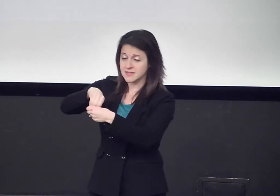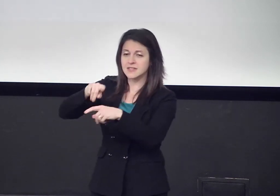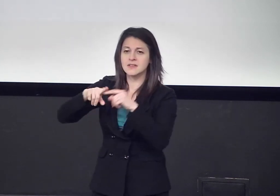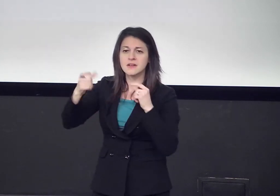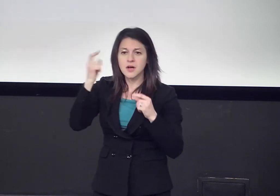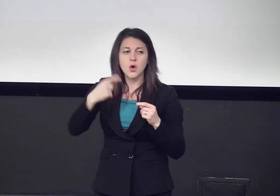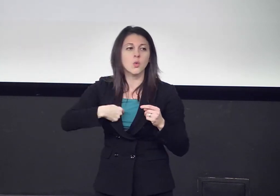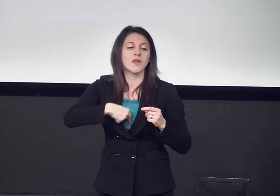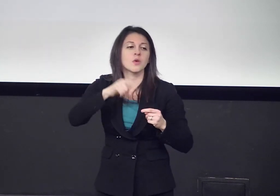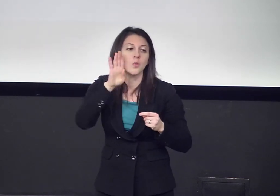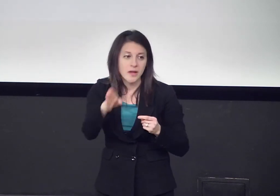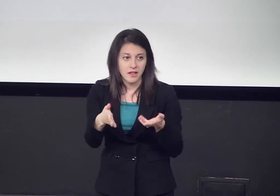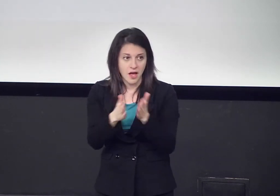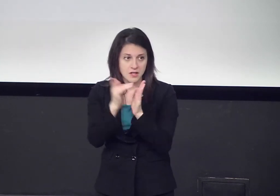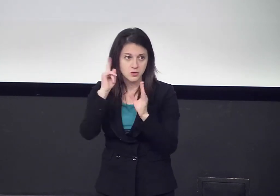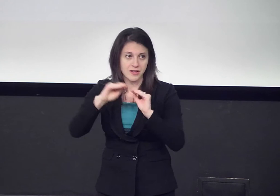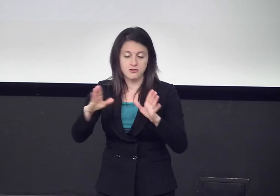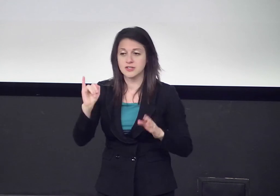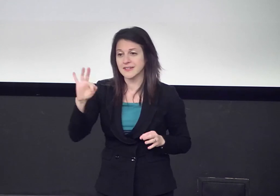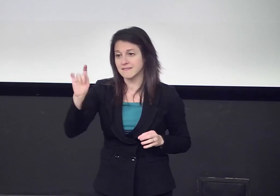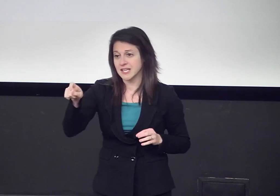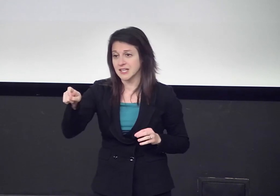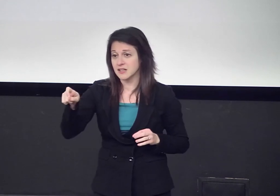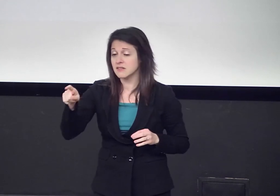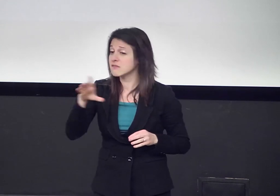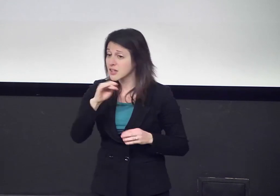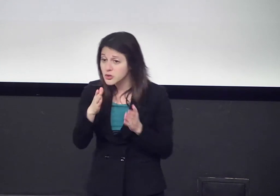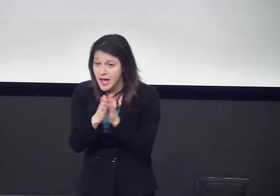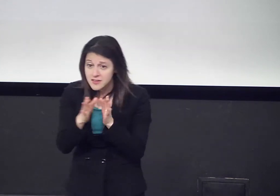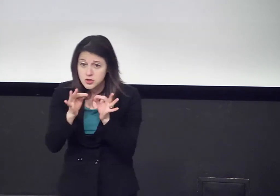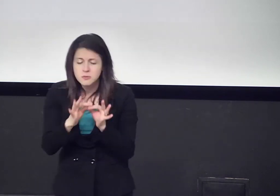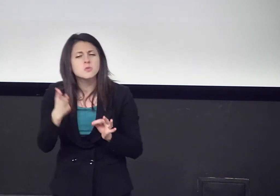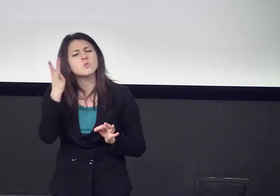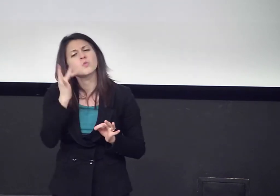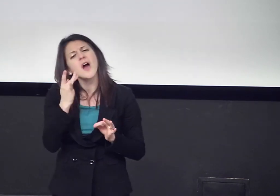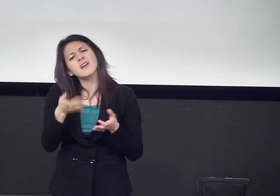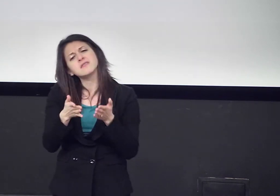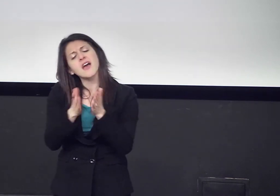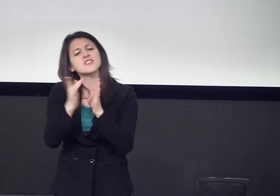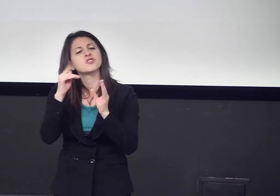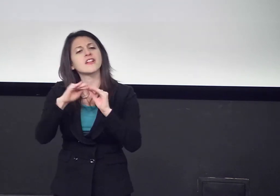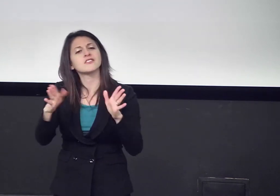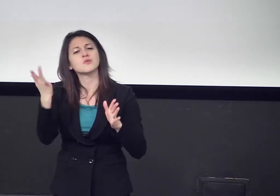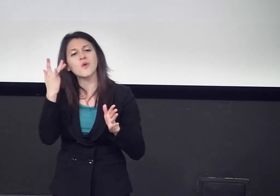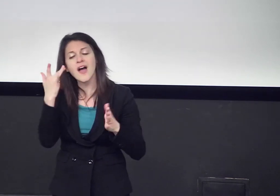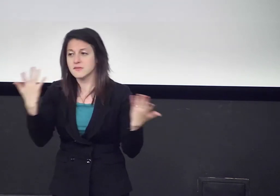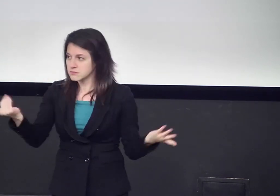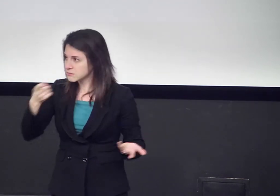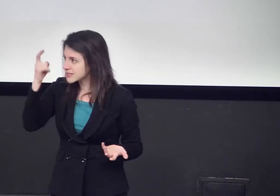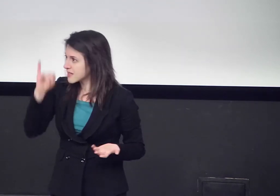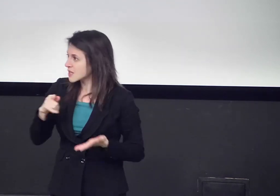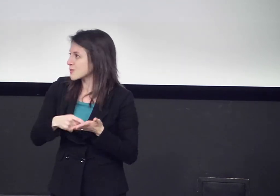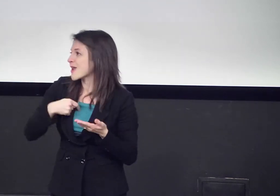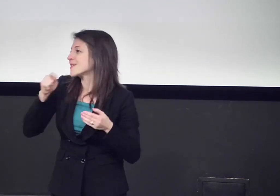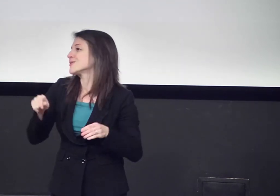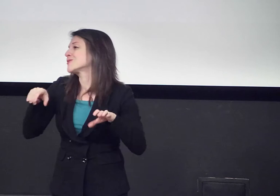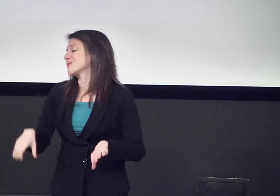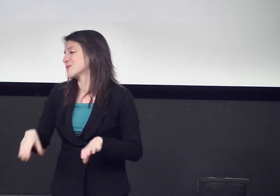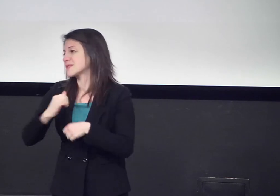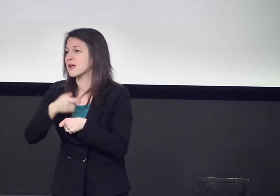And oftentimes, as interpreters, we will ask for clarification if needed, even though this is not something that we're allowed to do.